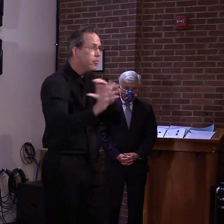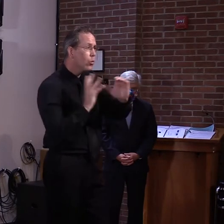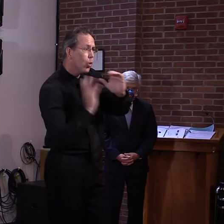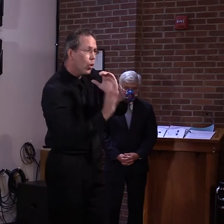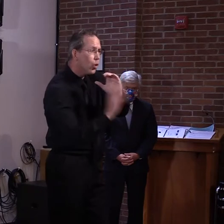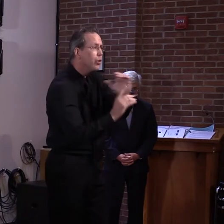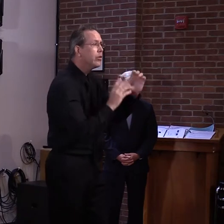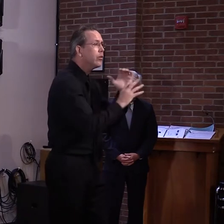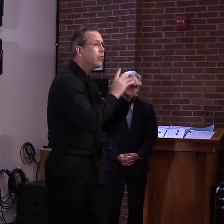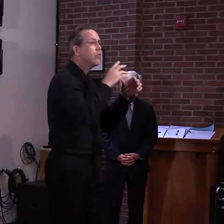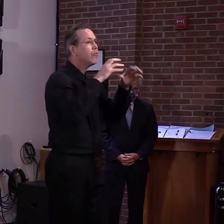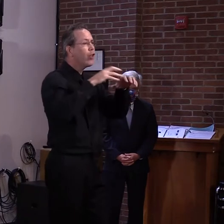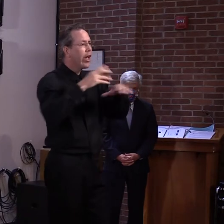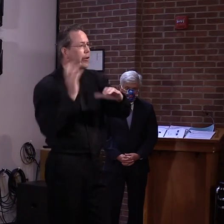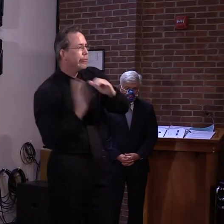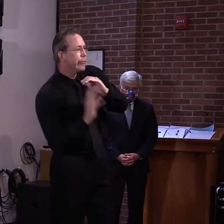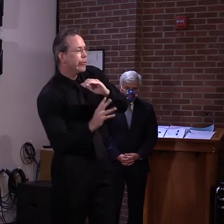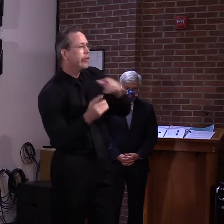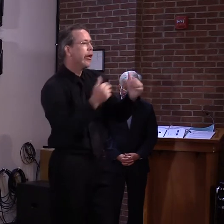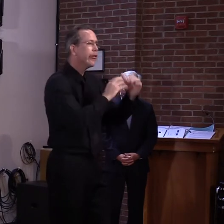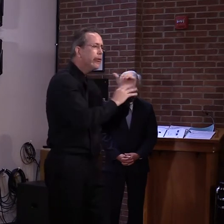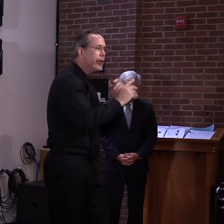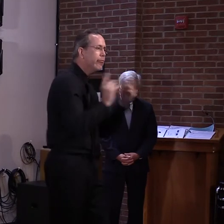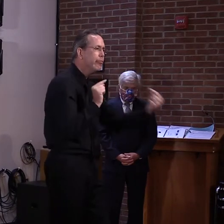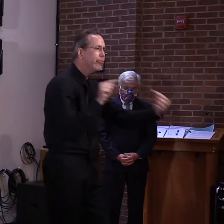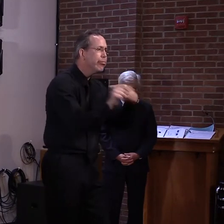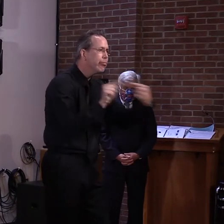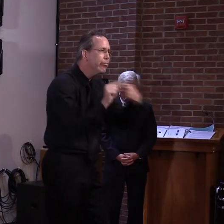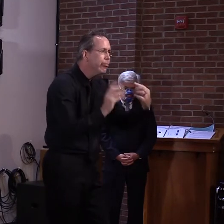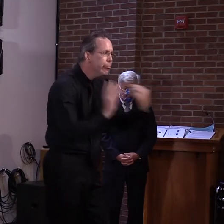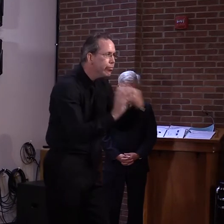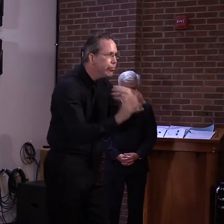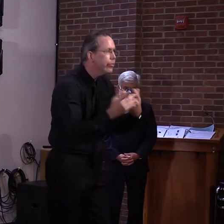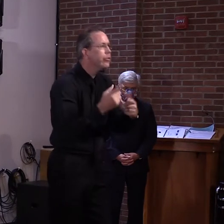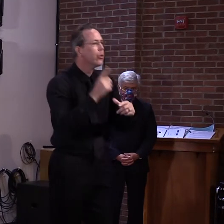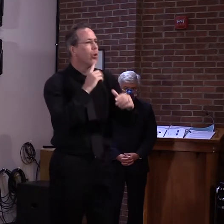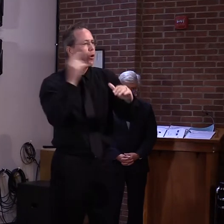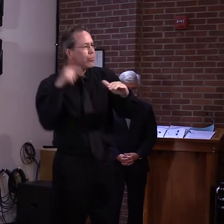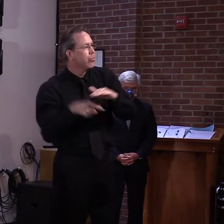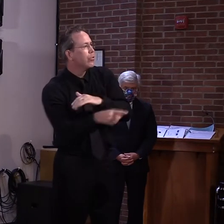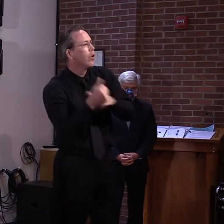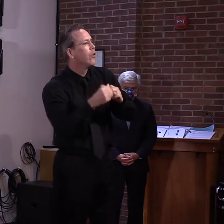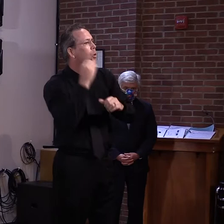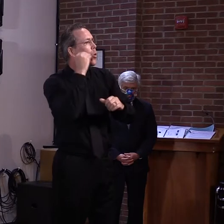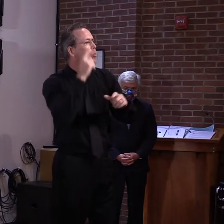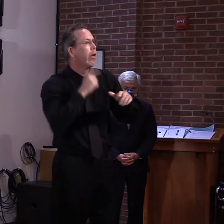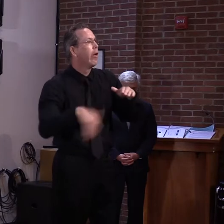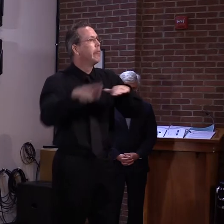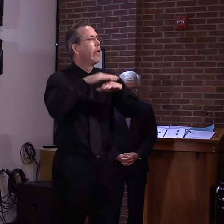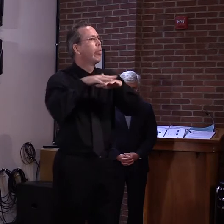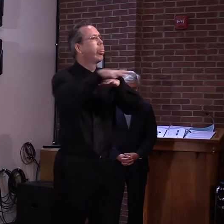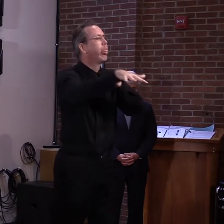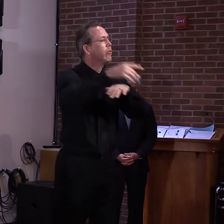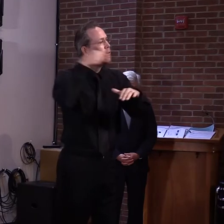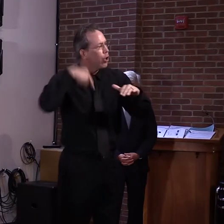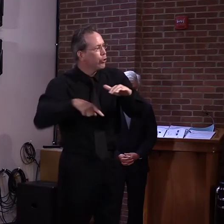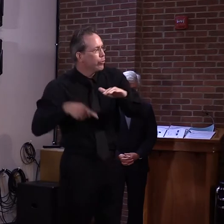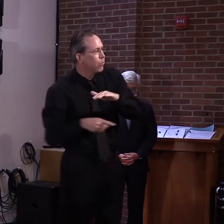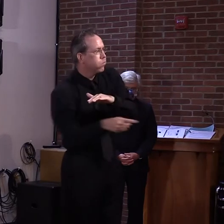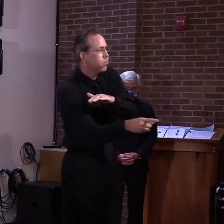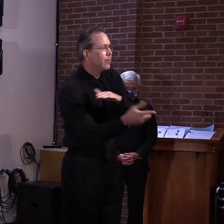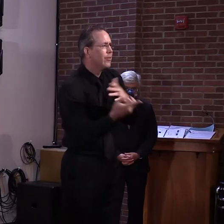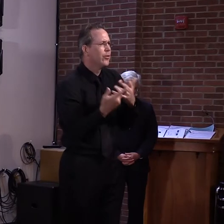streets or buildings or homes. And so it takes time and it's complicated and expensive, but each